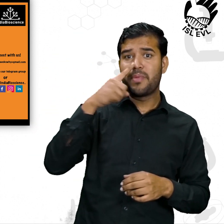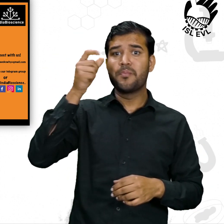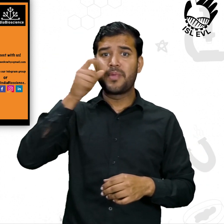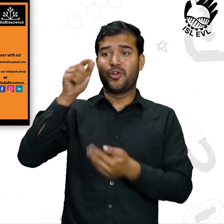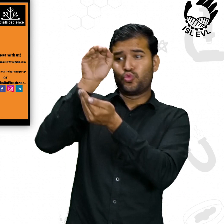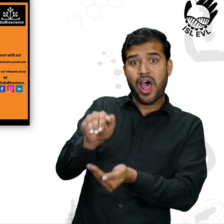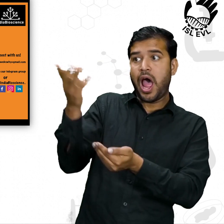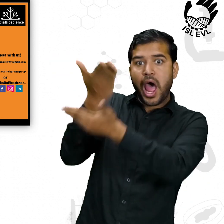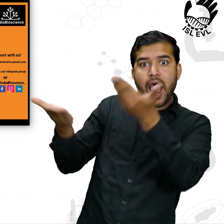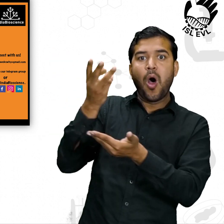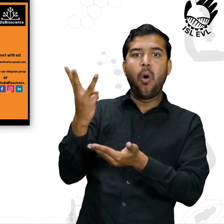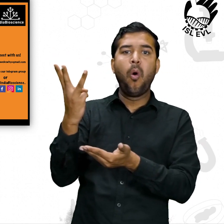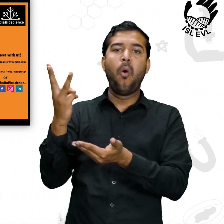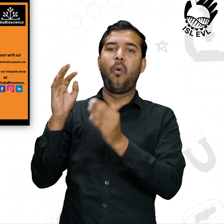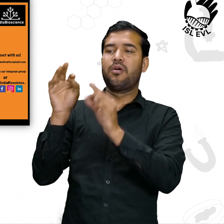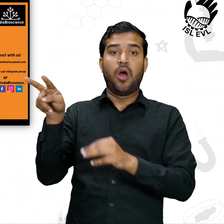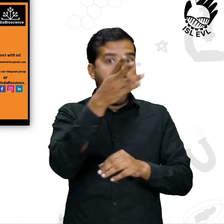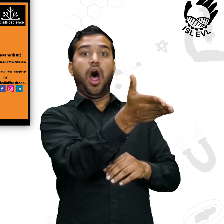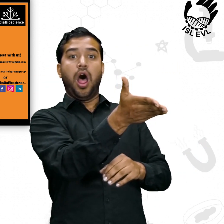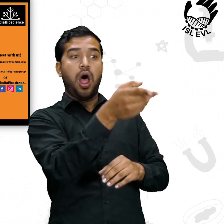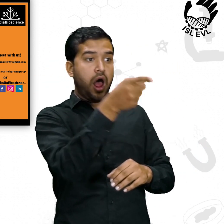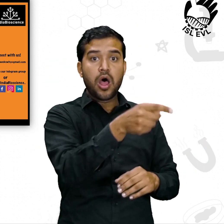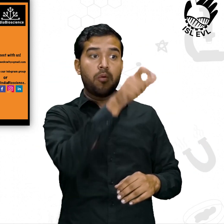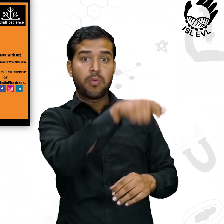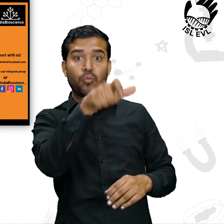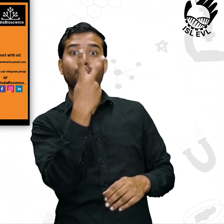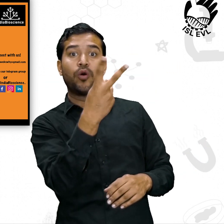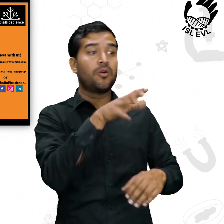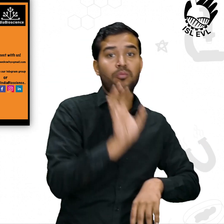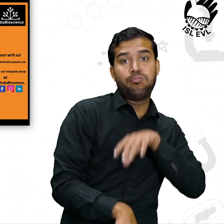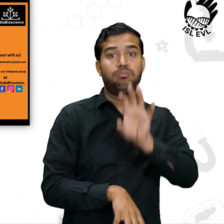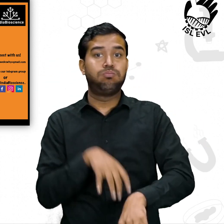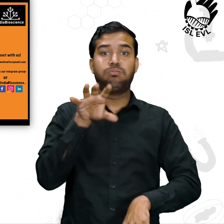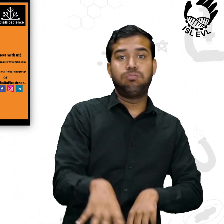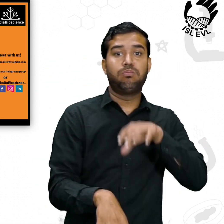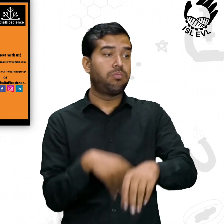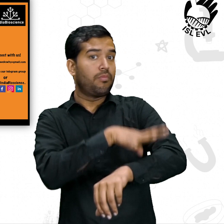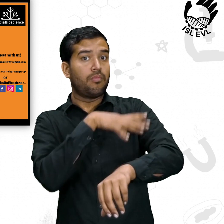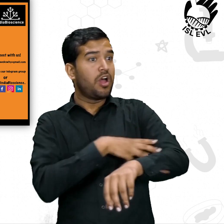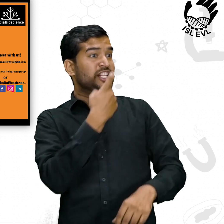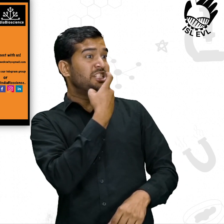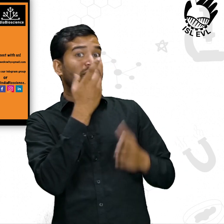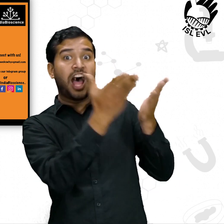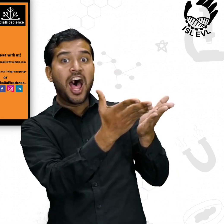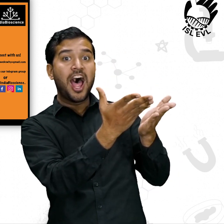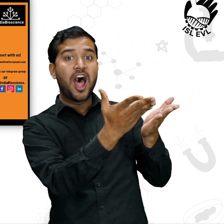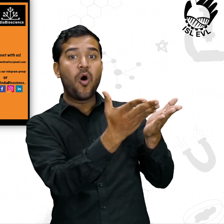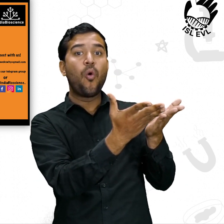them. Yeah, and look over there. That's a white tiger with black stripes. I wonder